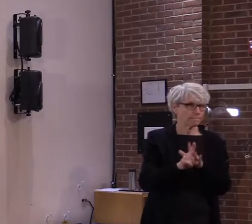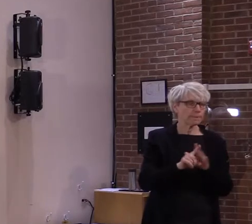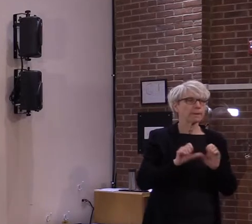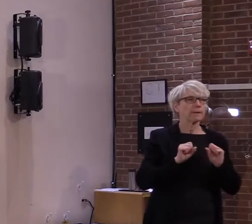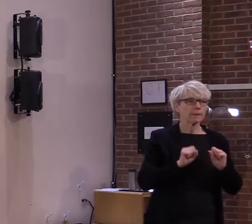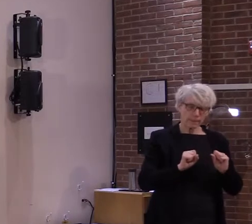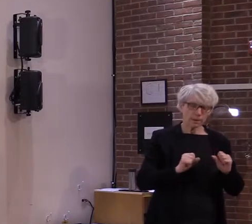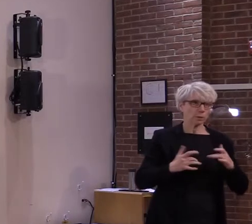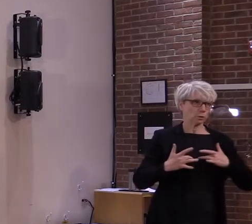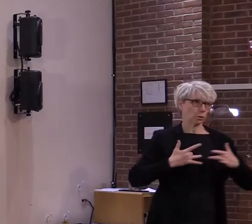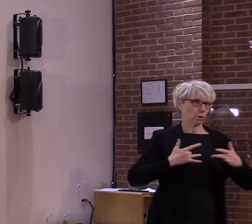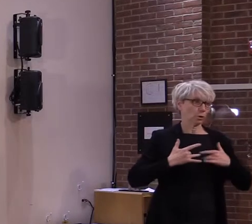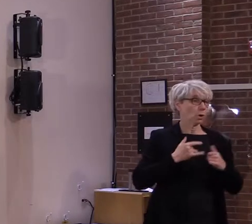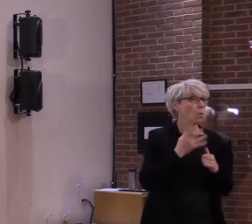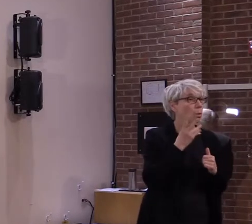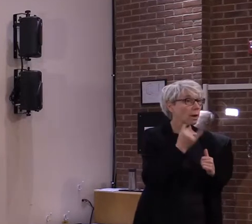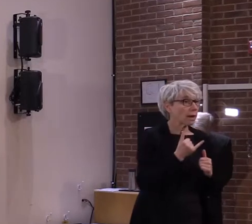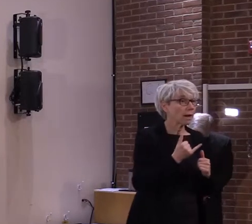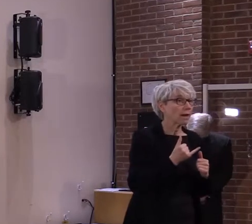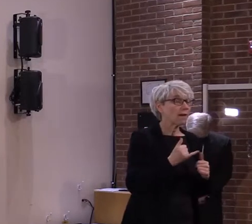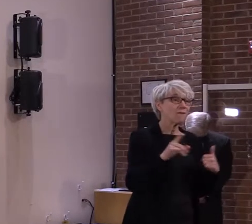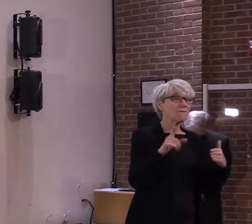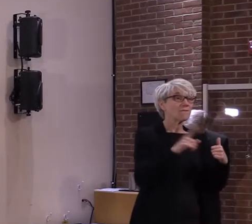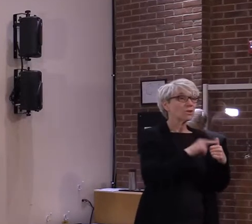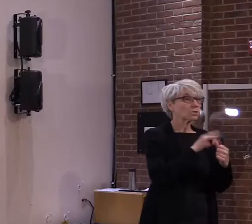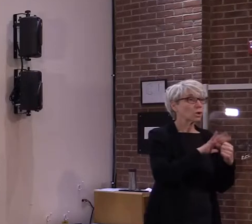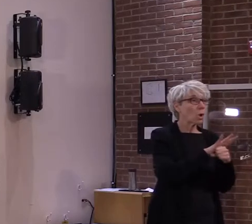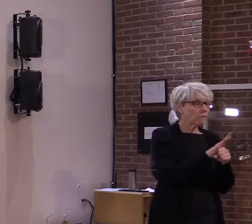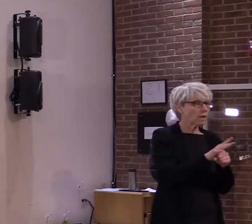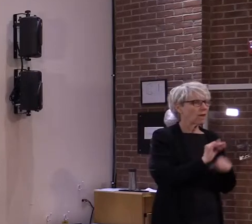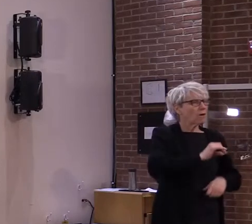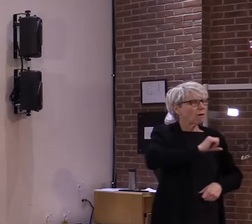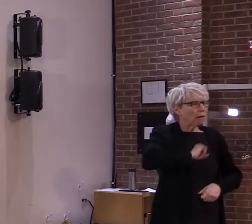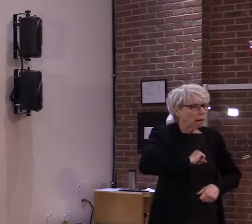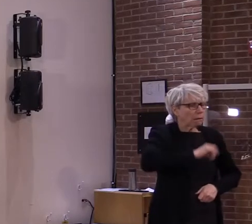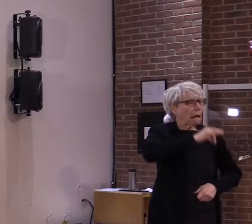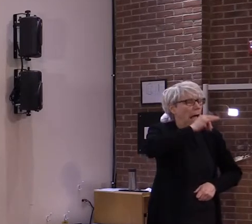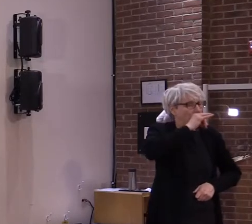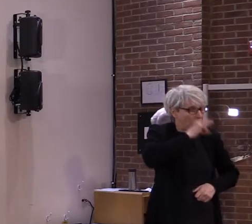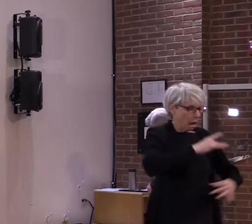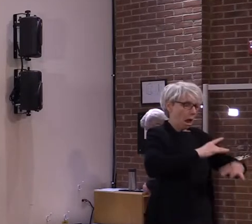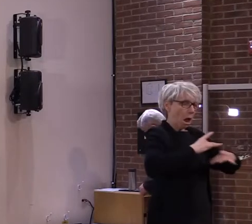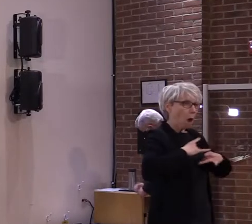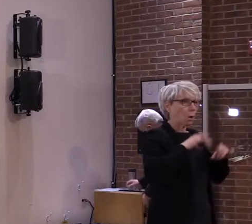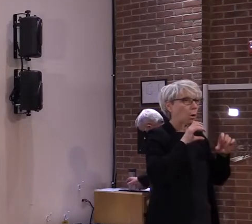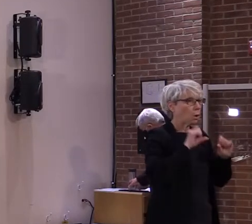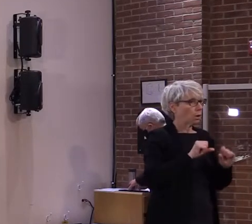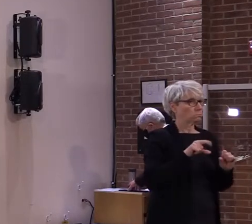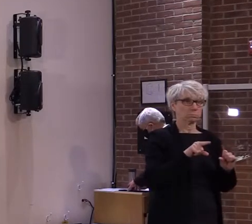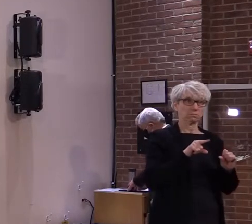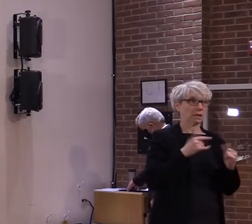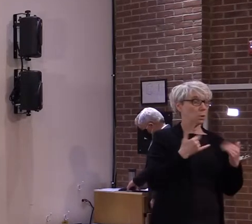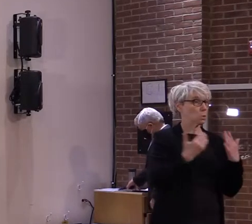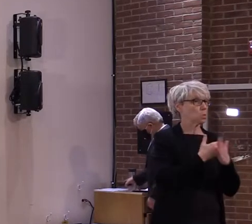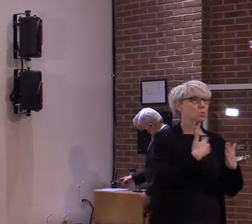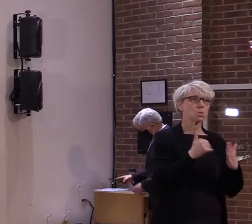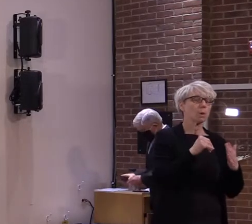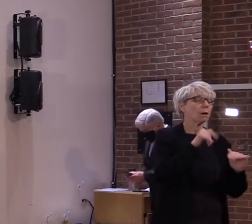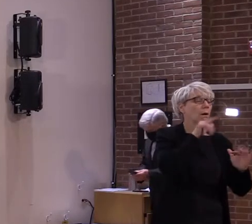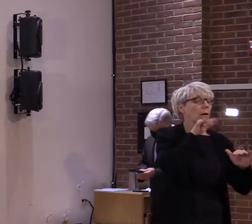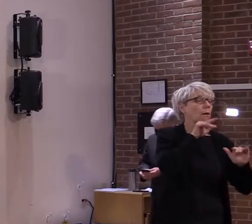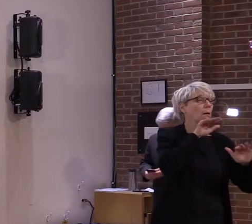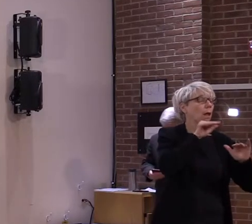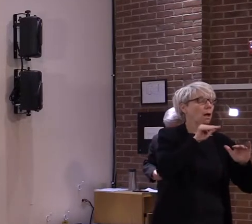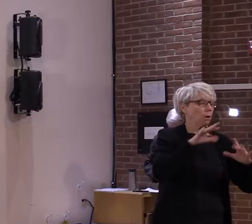Vermont spread more quickly from person to person, faster than we can vaccinate people. This is why everyone needs